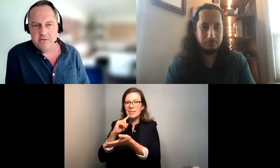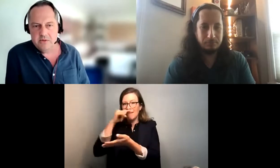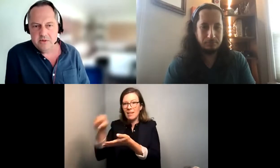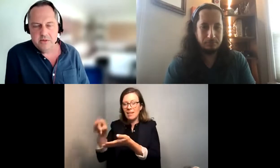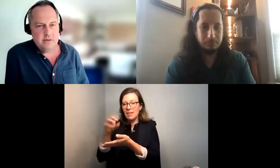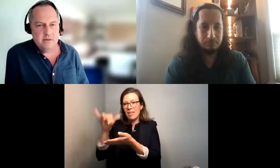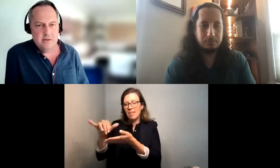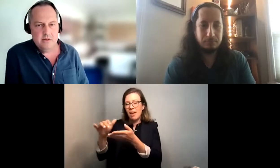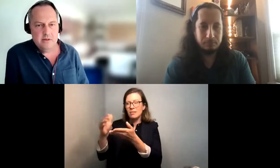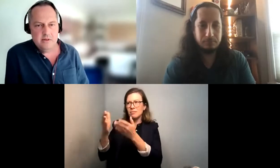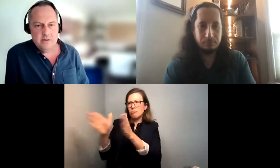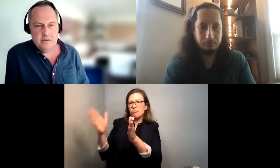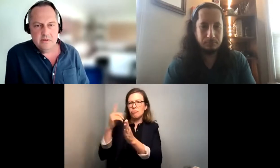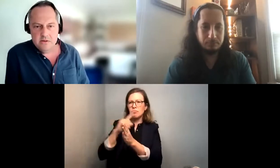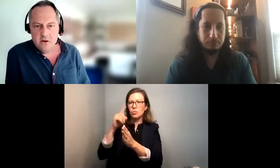education in general,